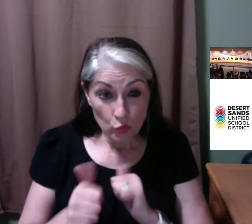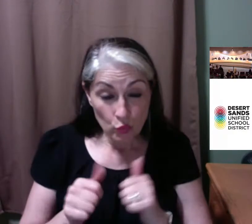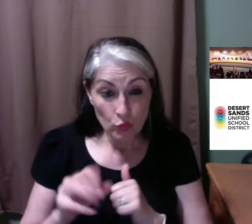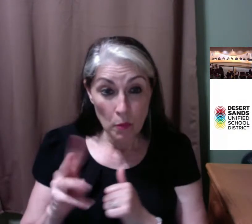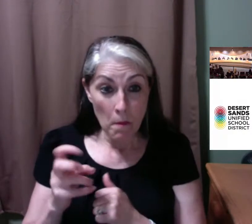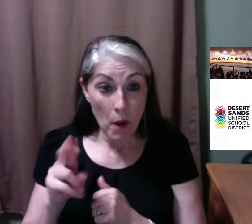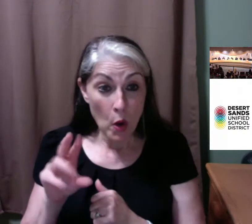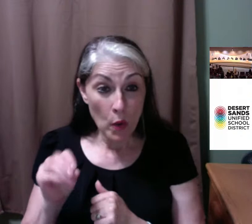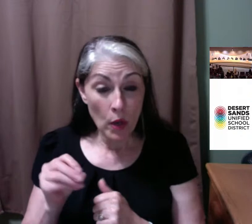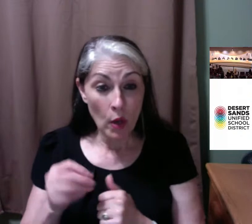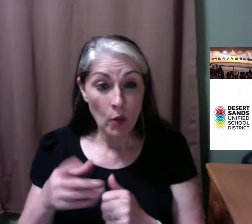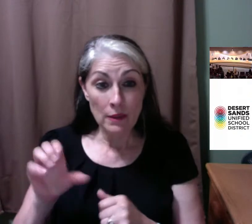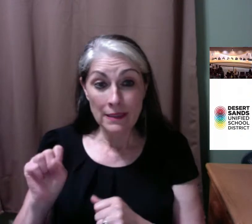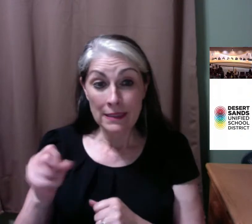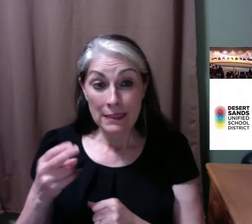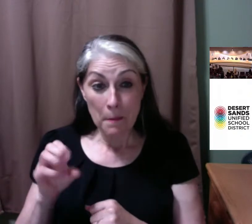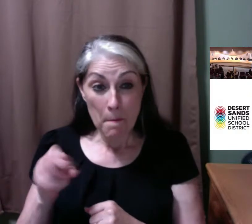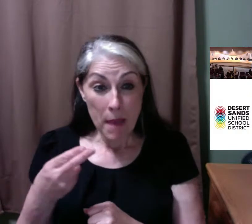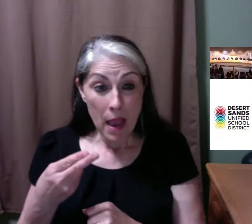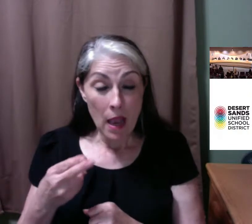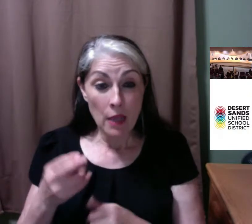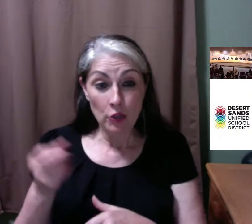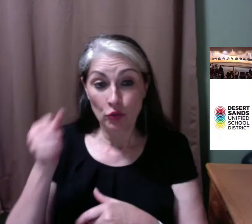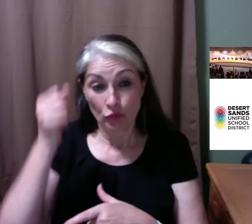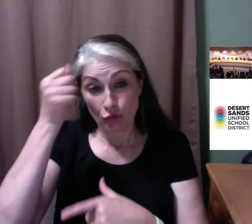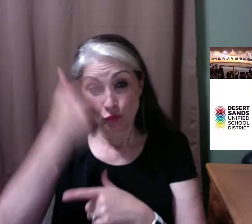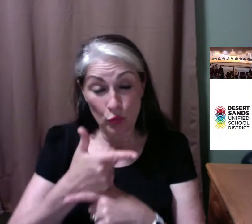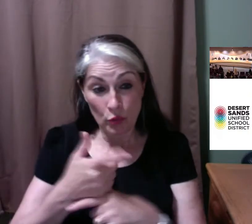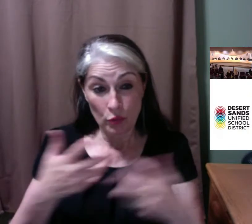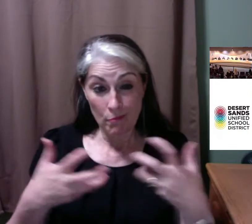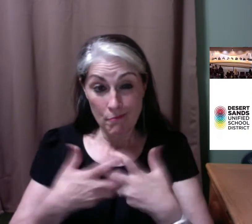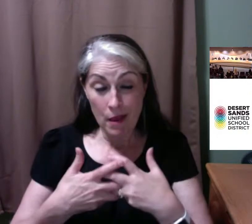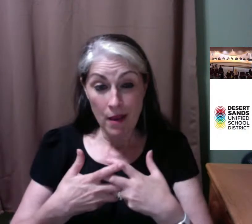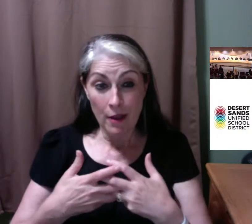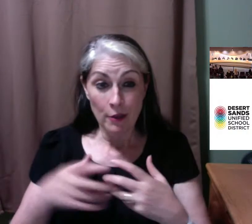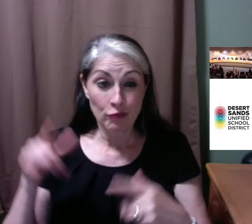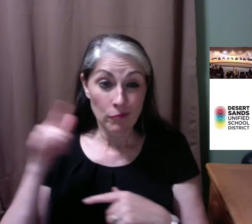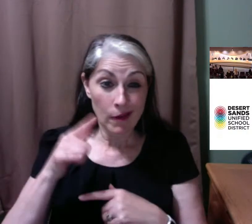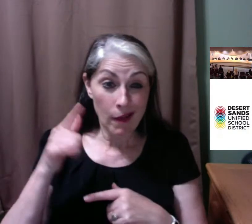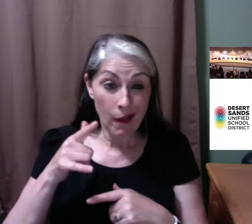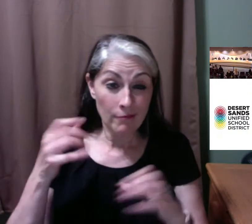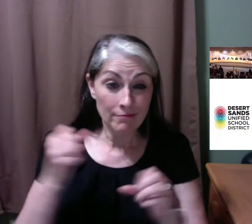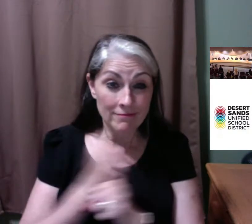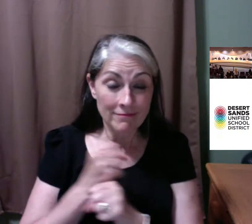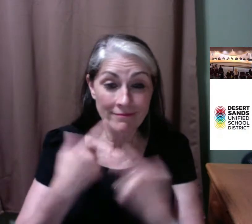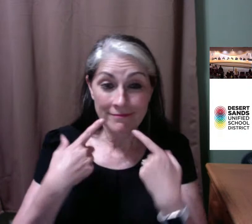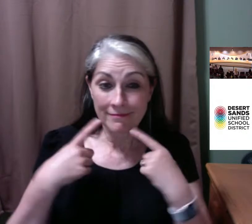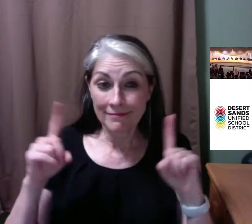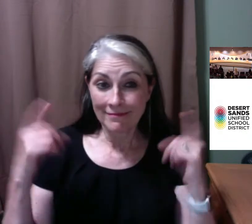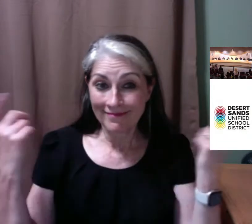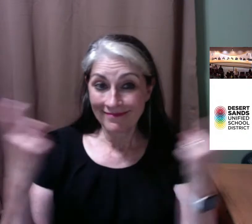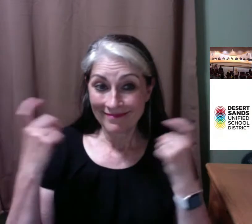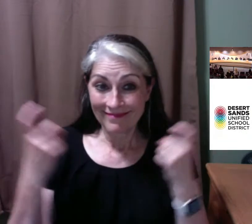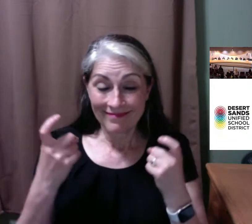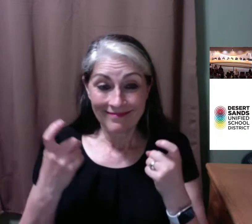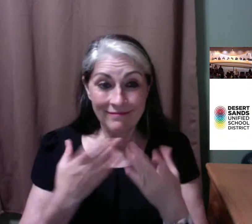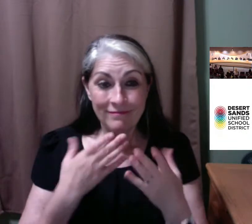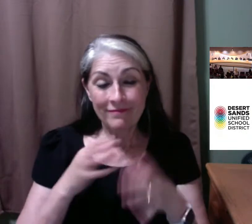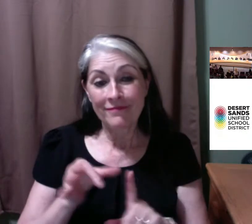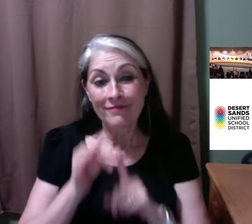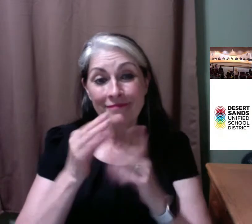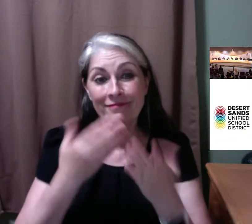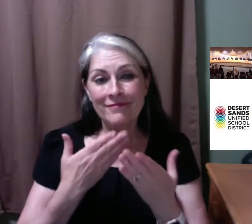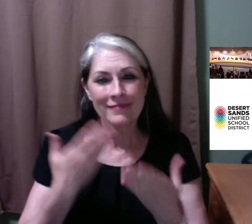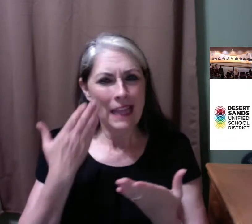Smash Brothers match with Air Fighter achieving victory. So special thanks. I don't know if either of these gentlemen are